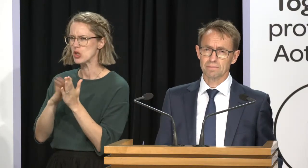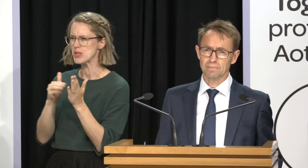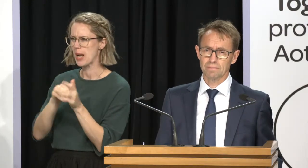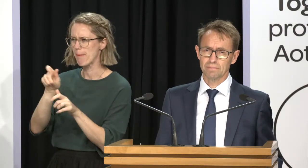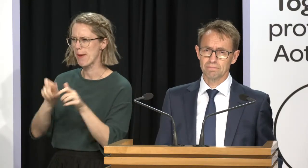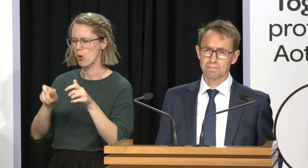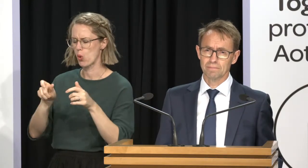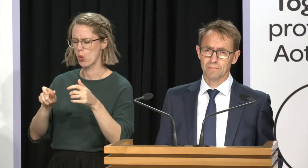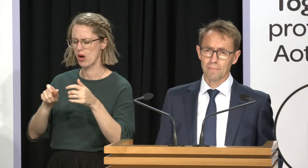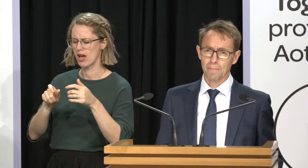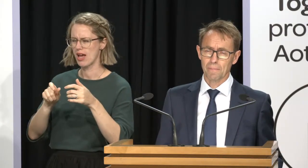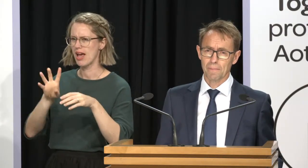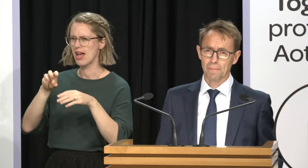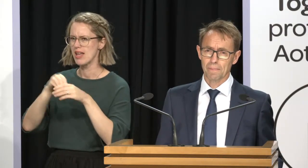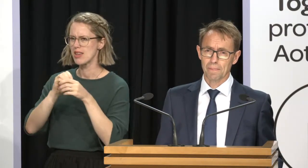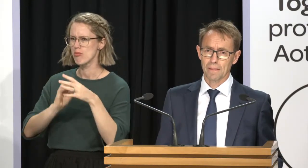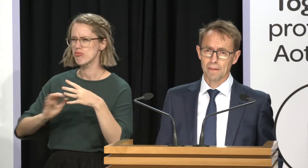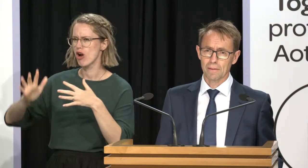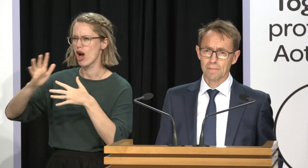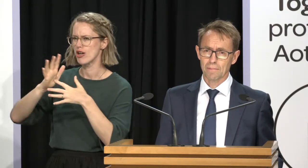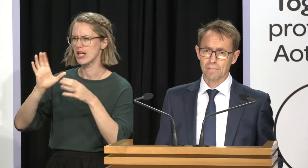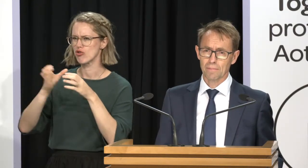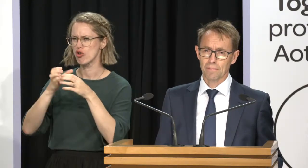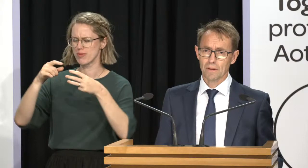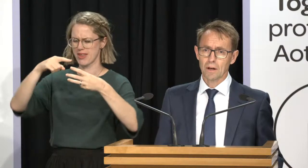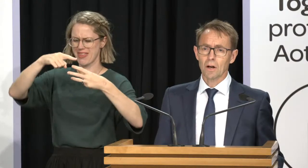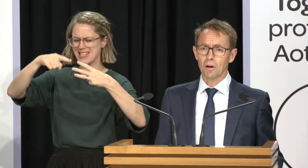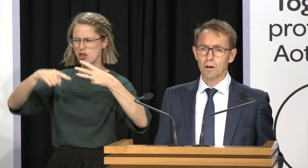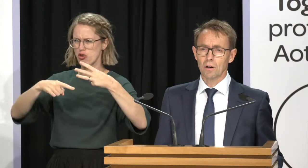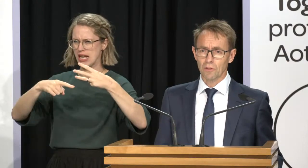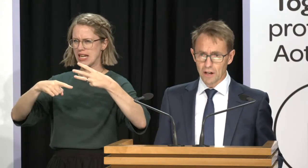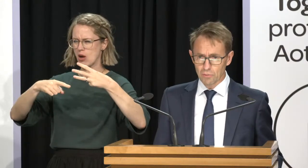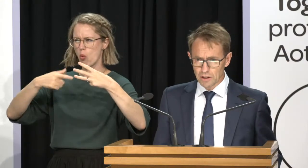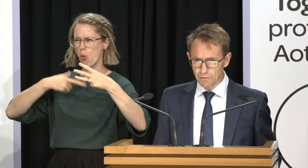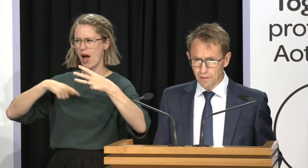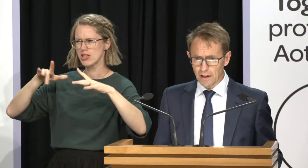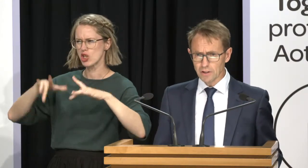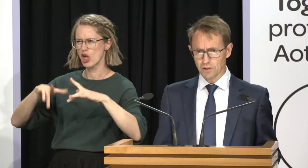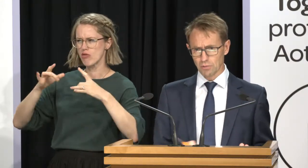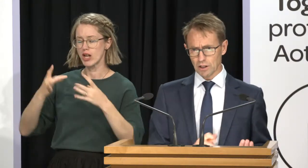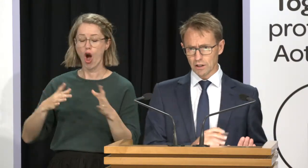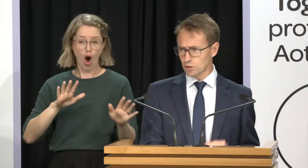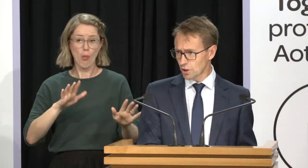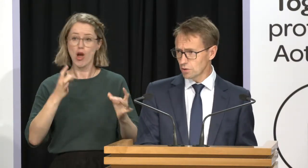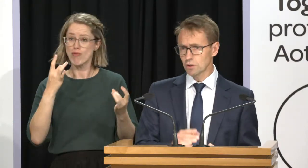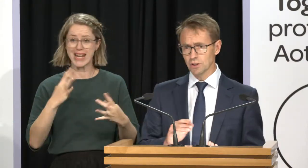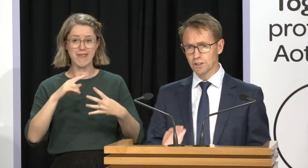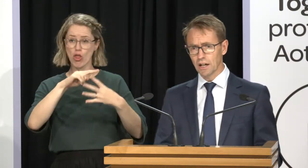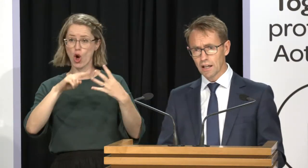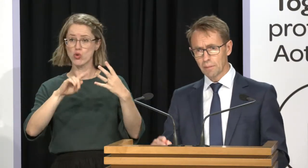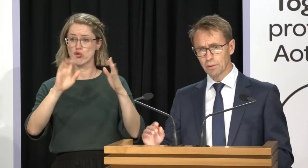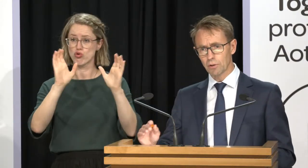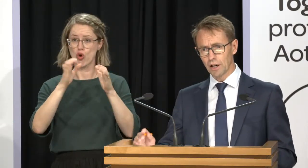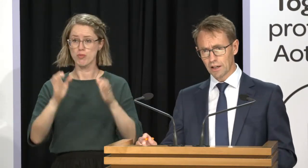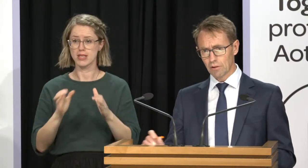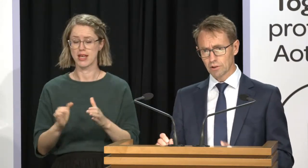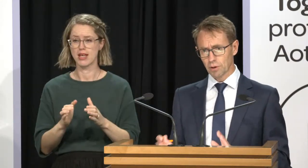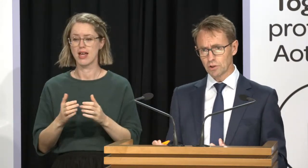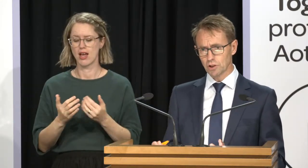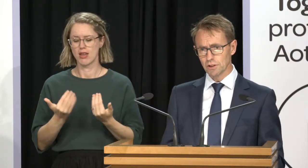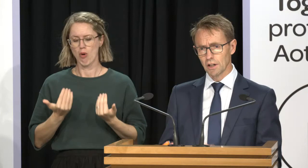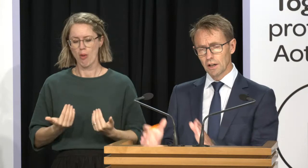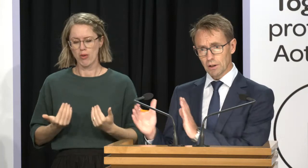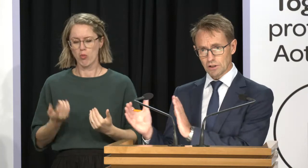groups, why are they not ready for that? Oh, they are ready for that, so we can continue to scale up with our